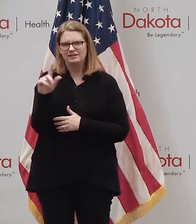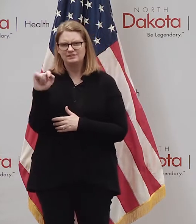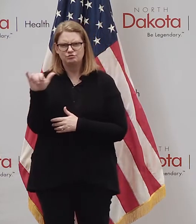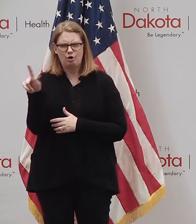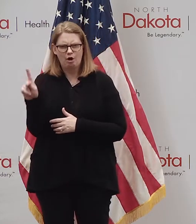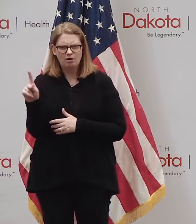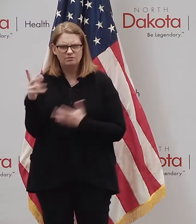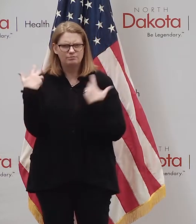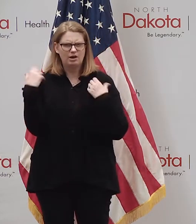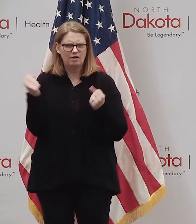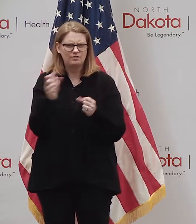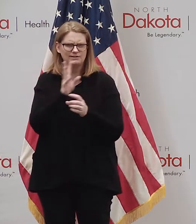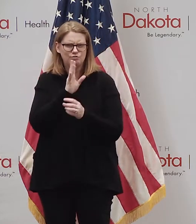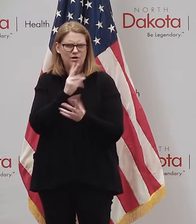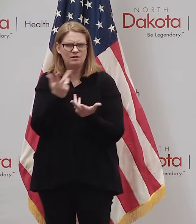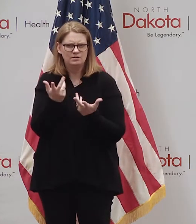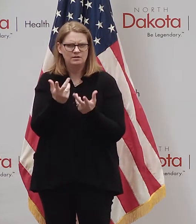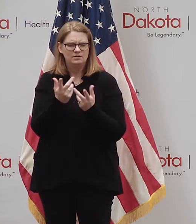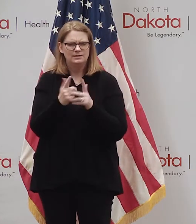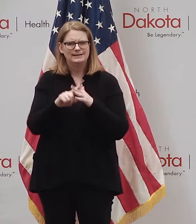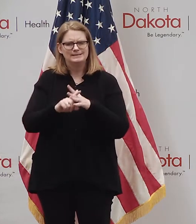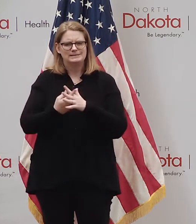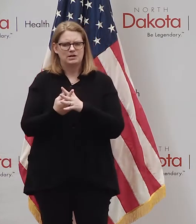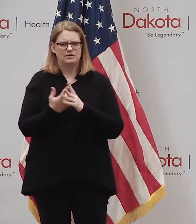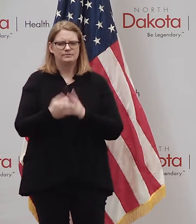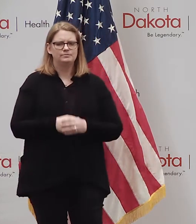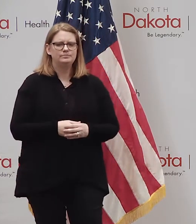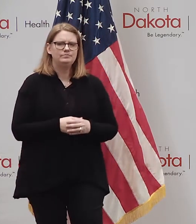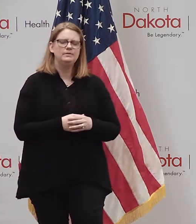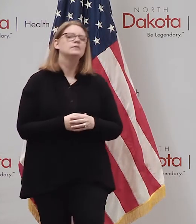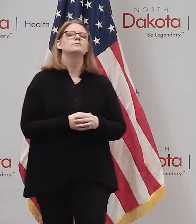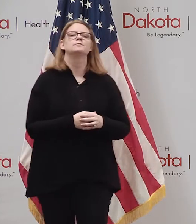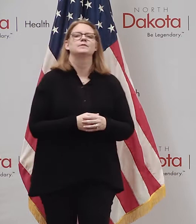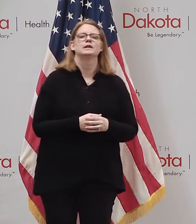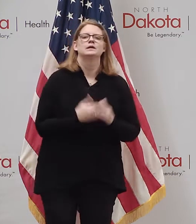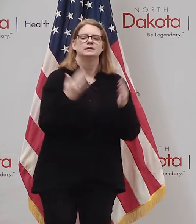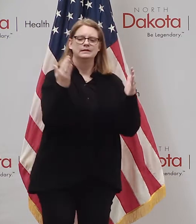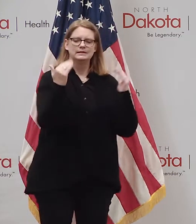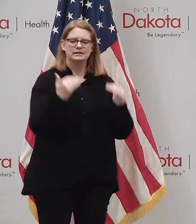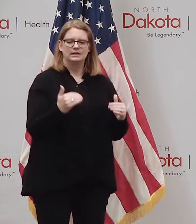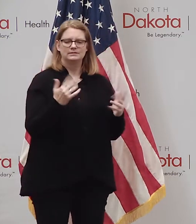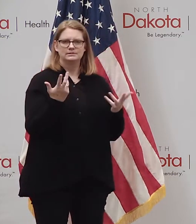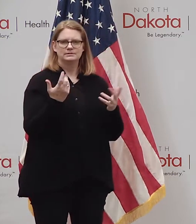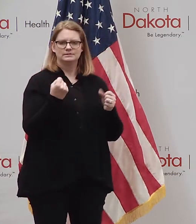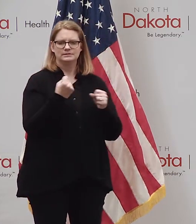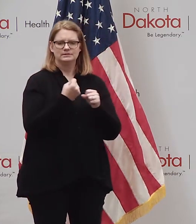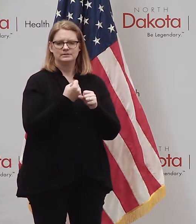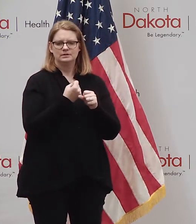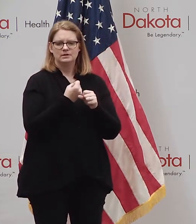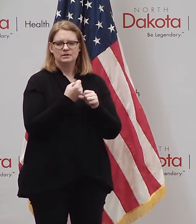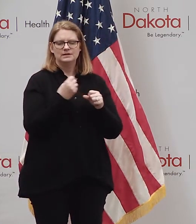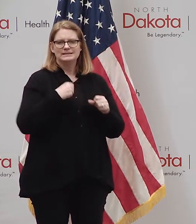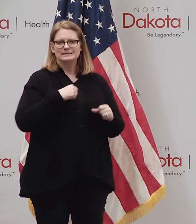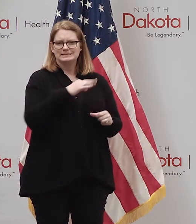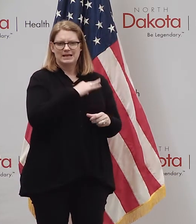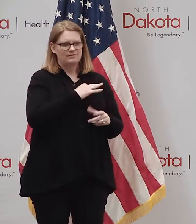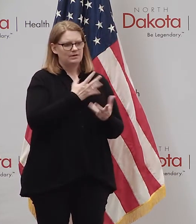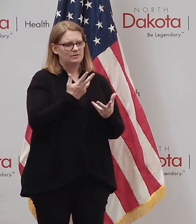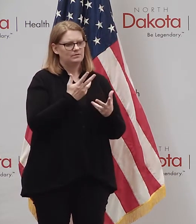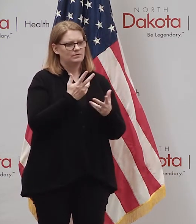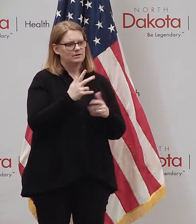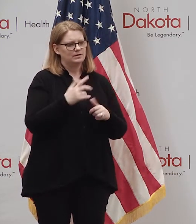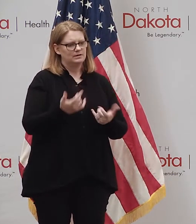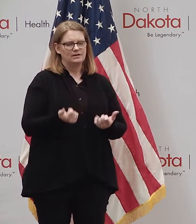own path towards recovery. Next topic has to do with what are called the SAFER grants. This is staffing for adequate